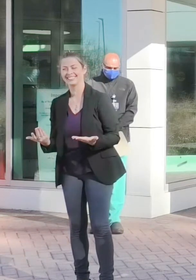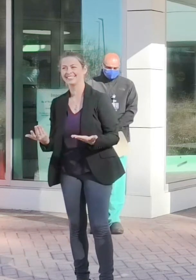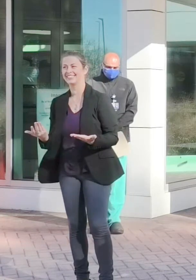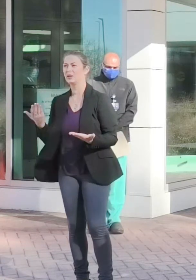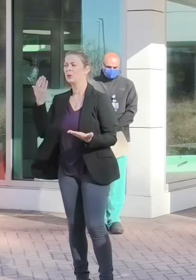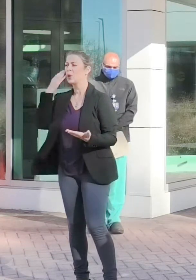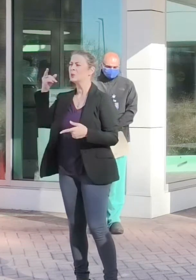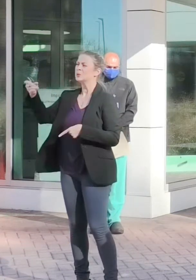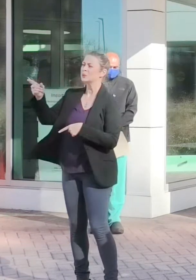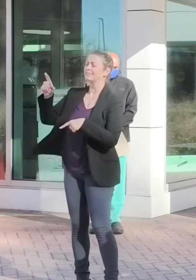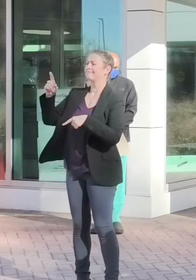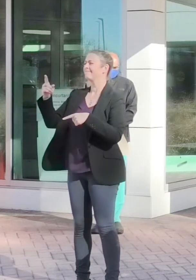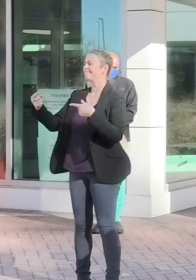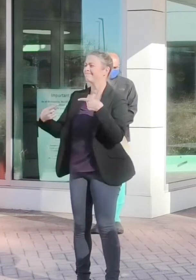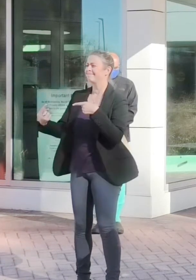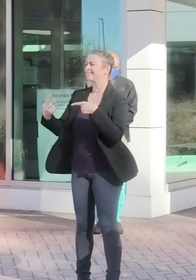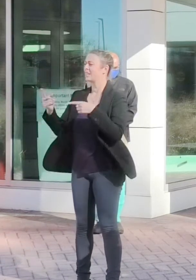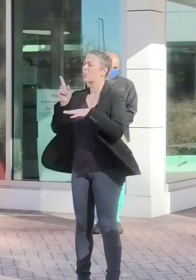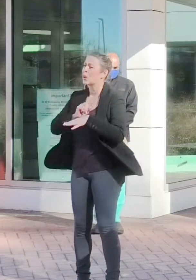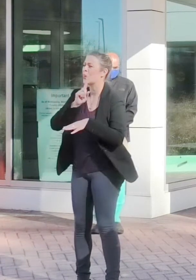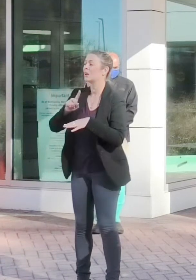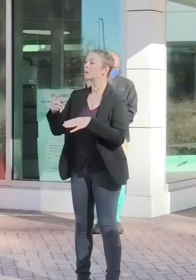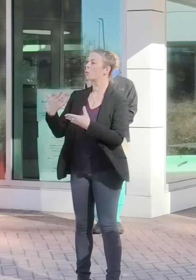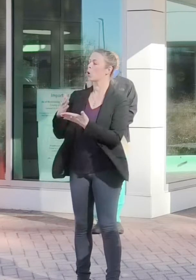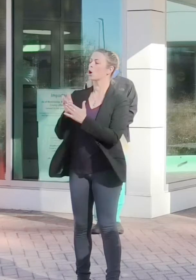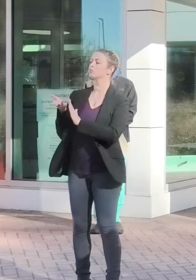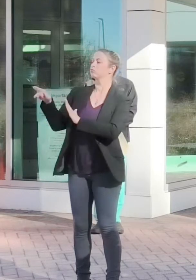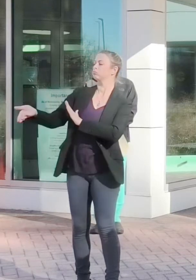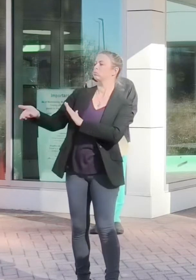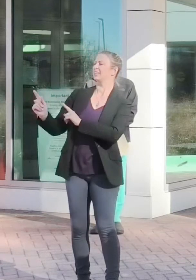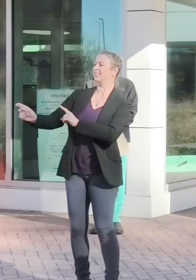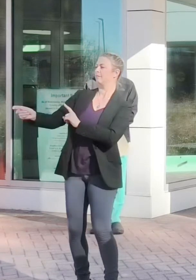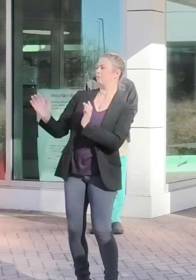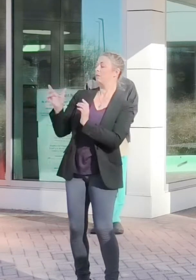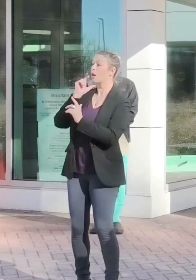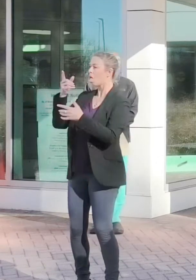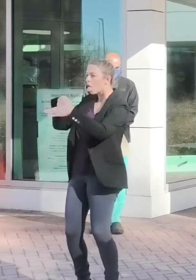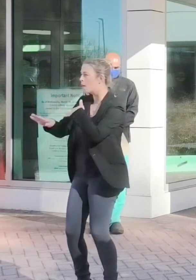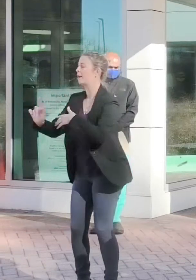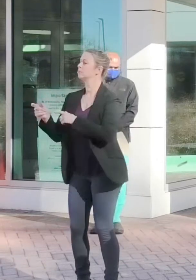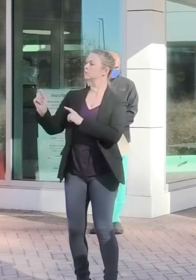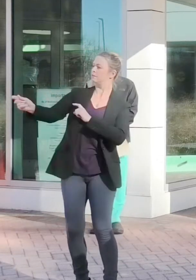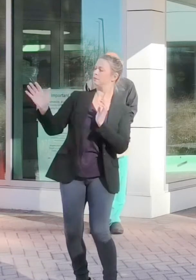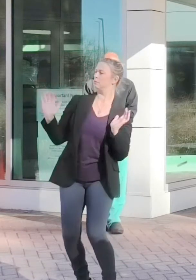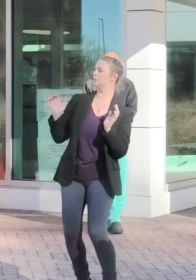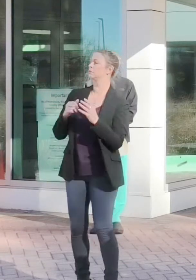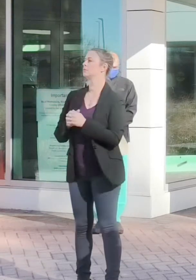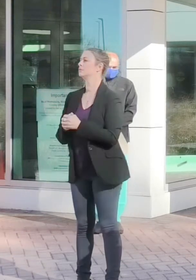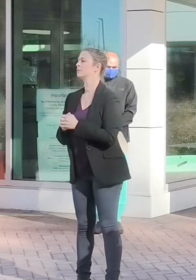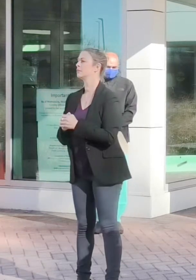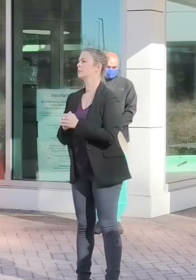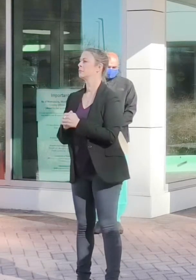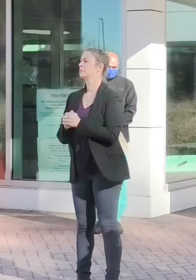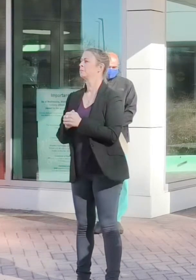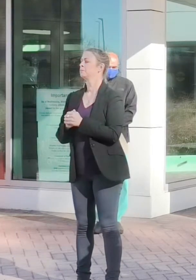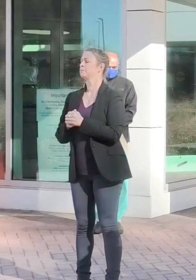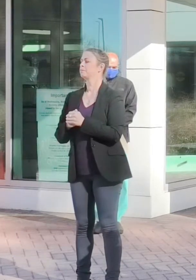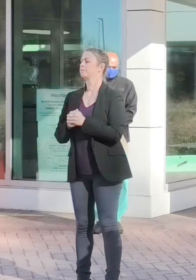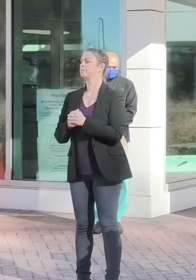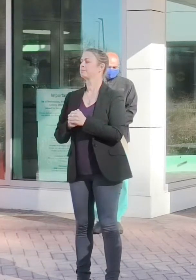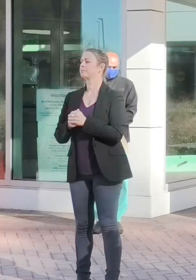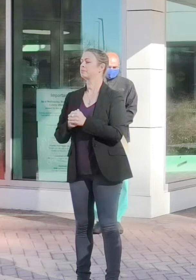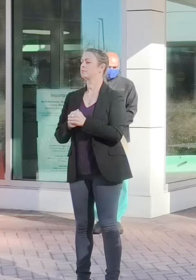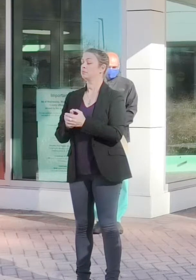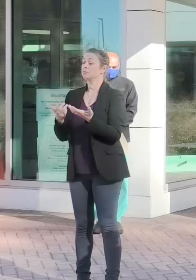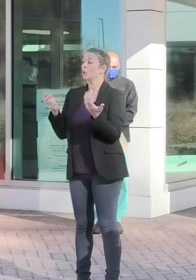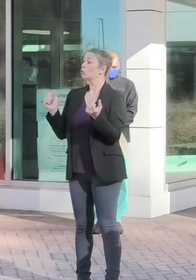door. Have a small outdoor get-together with your family in place of a holiday meal with physical distancing and